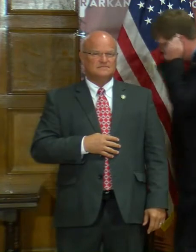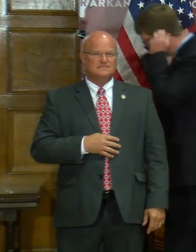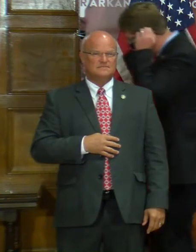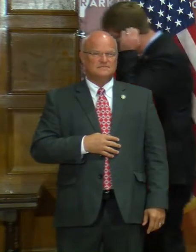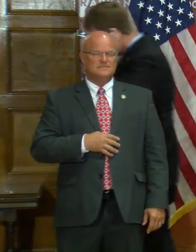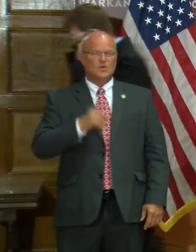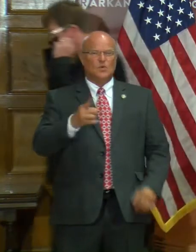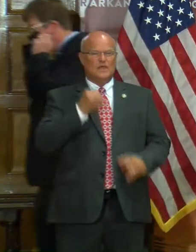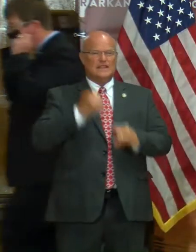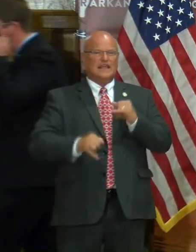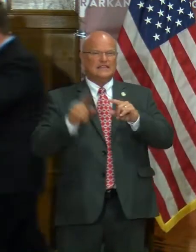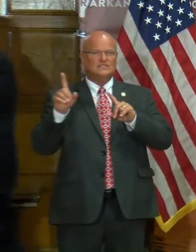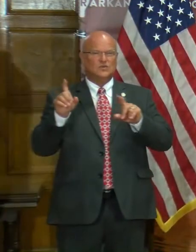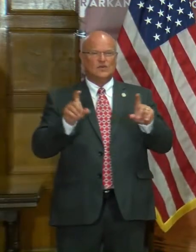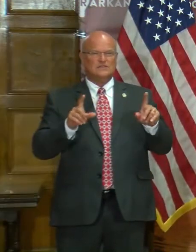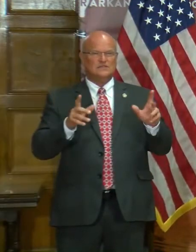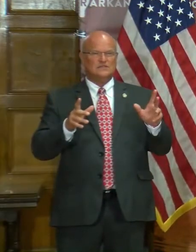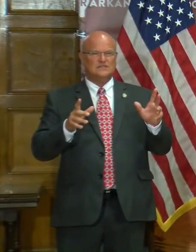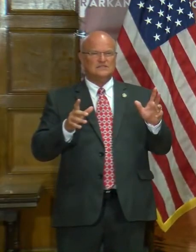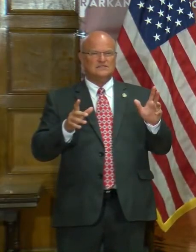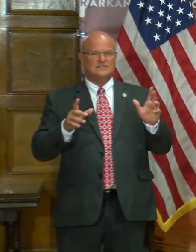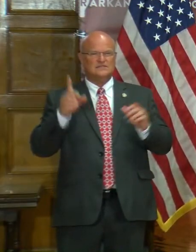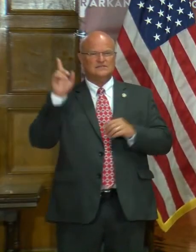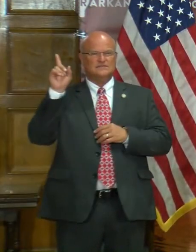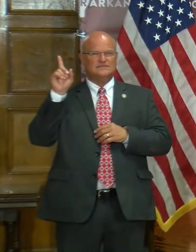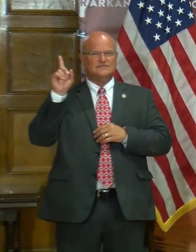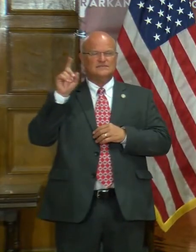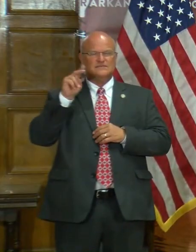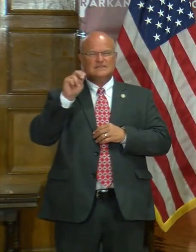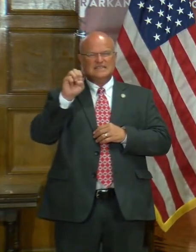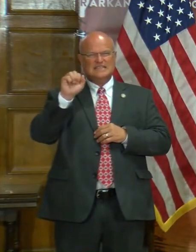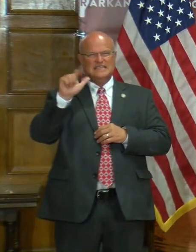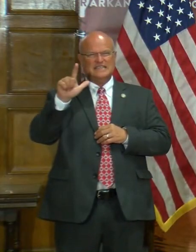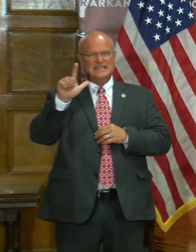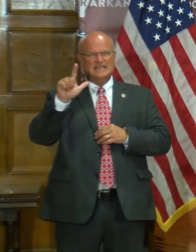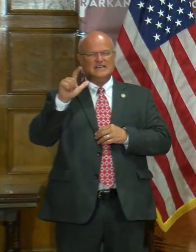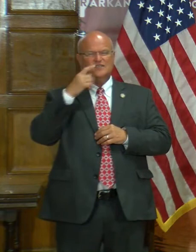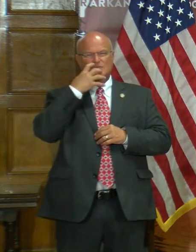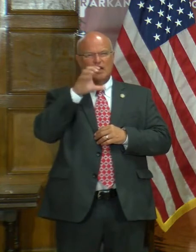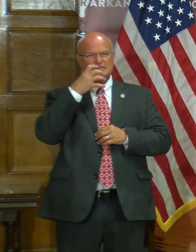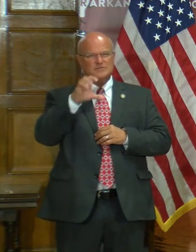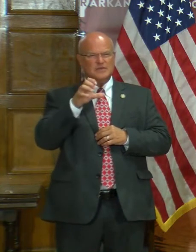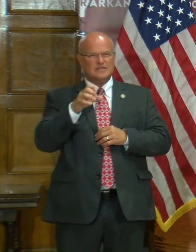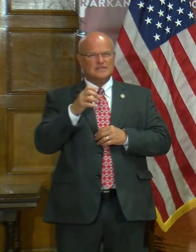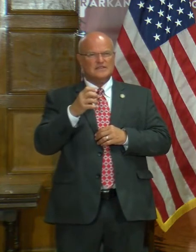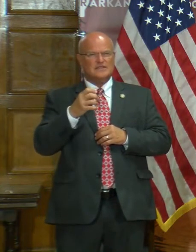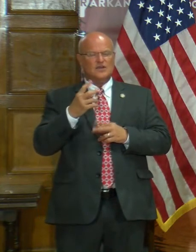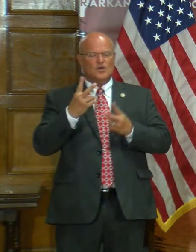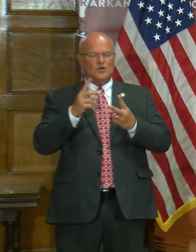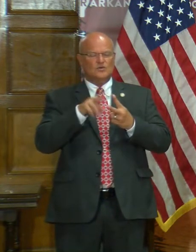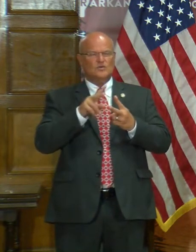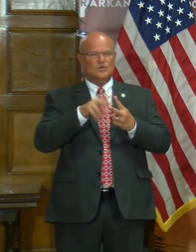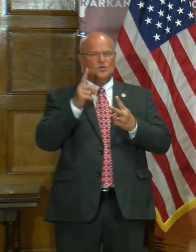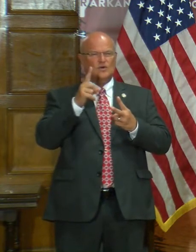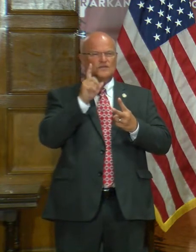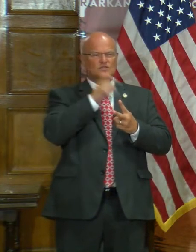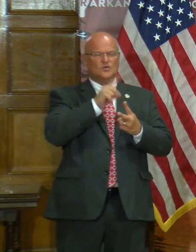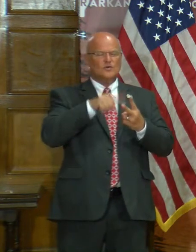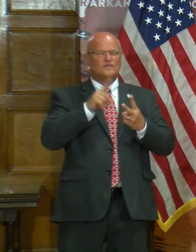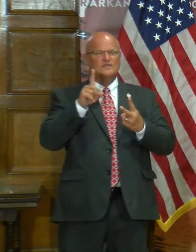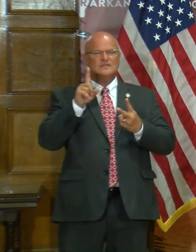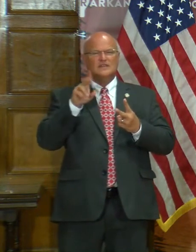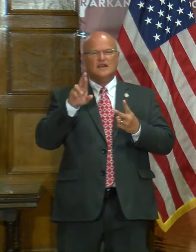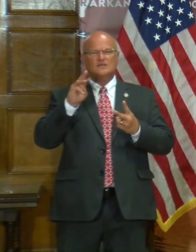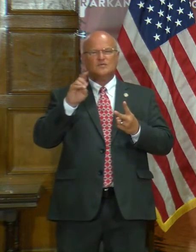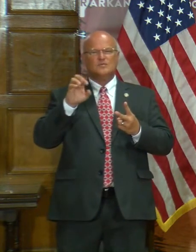Is there one last question? Yes, Governor, Neil Gladner in Hot Springs. 2 questions, if you would. One for you and one for Dr. Romero. Earlier this